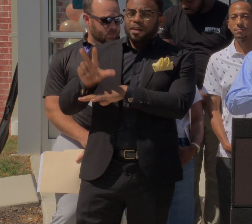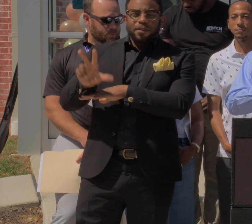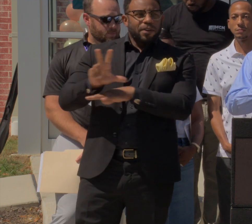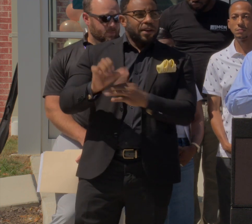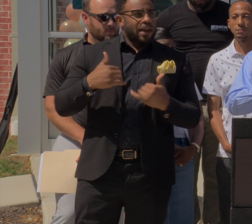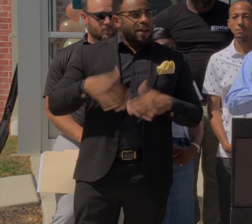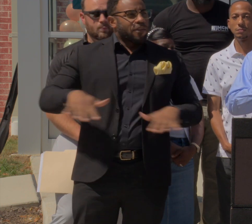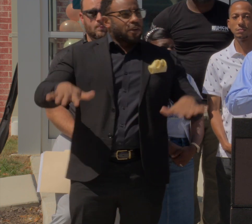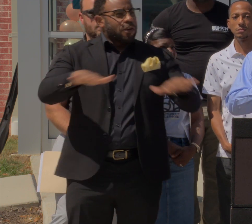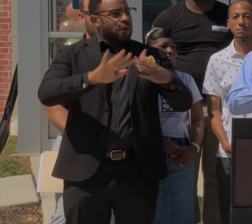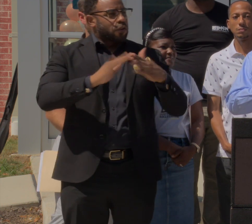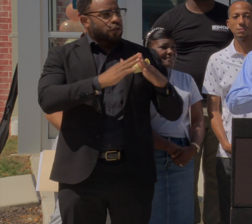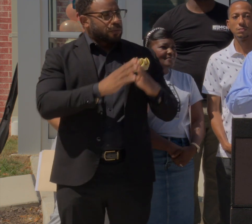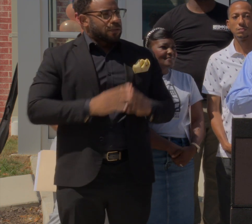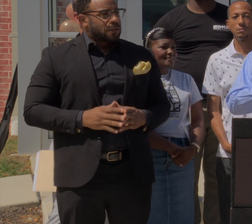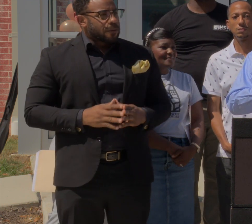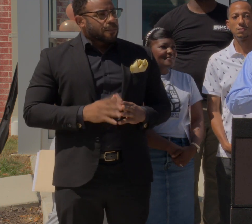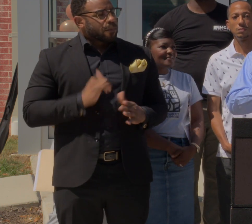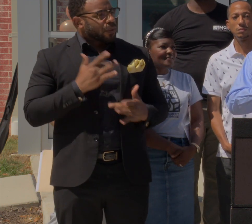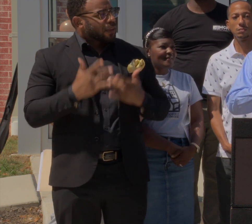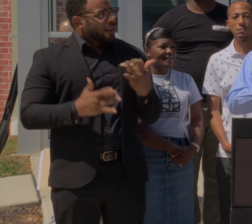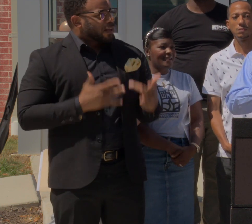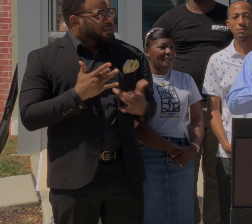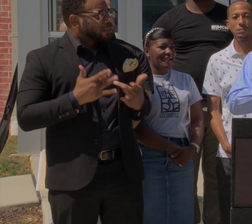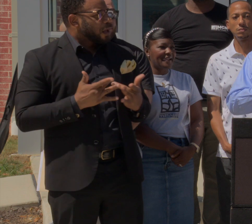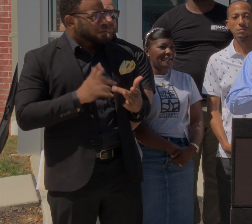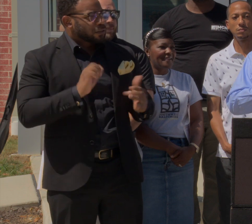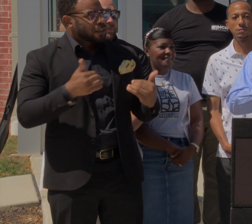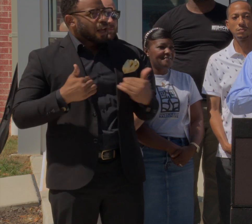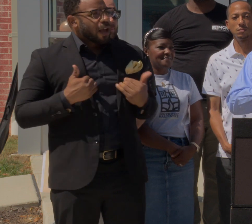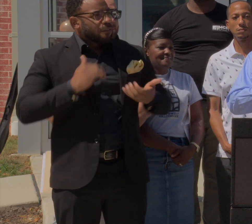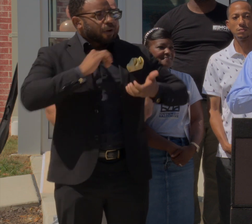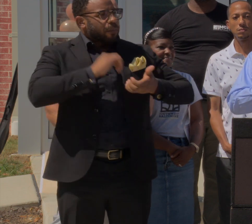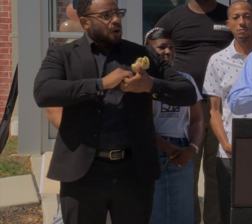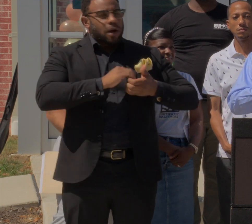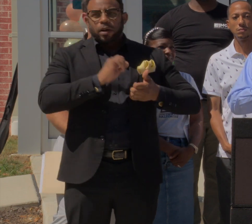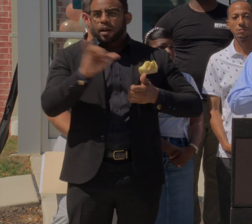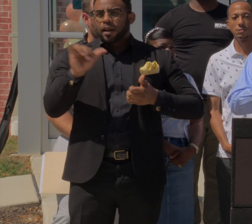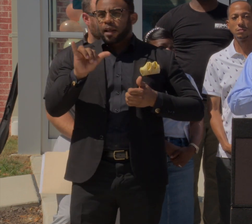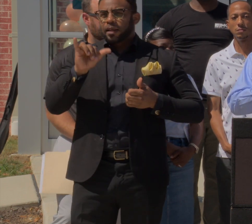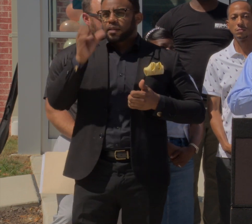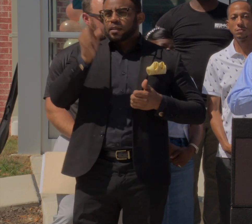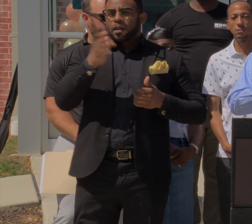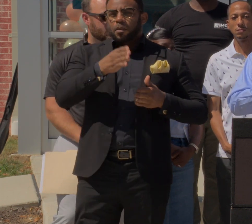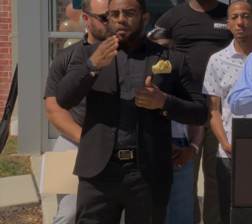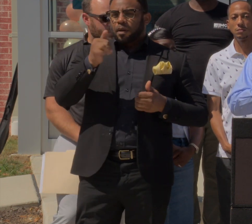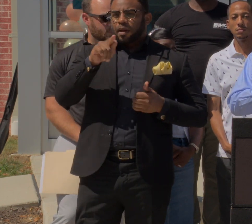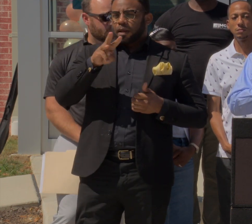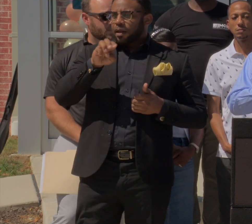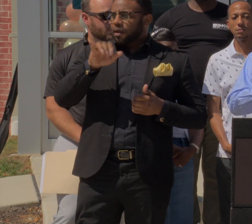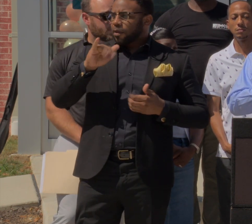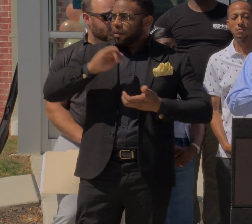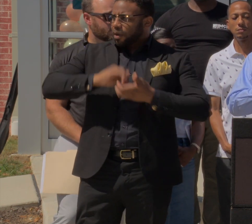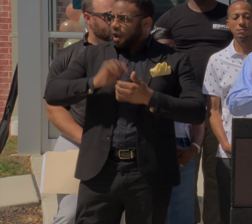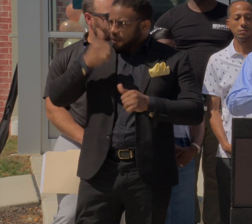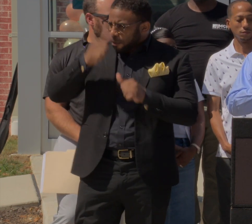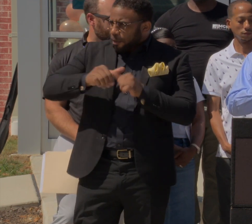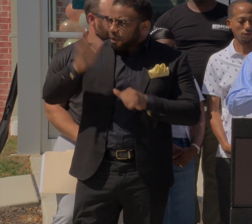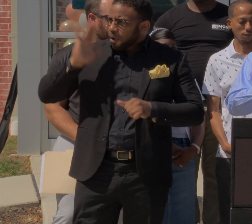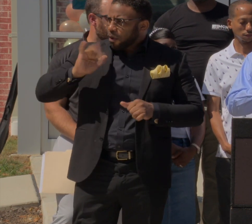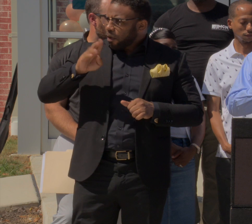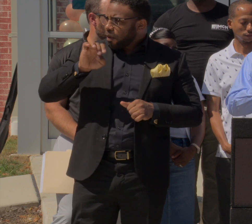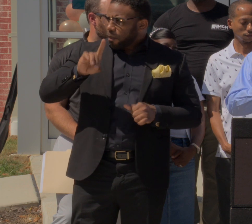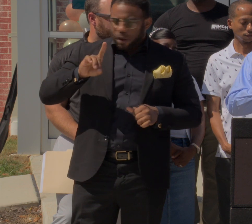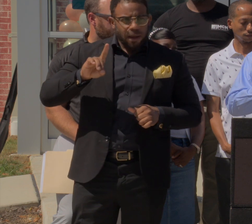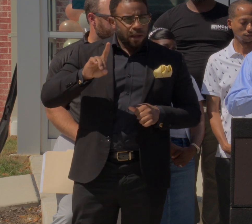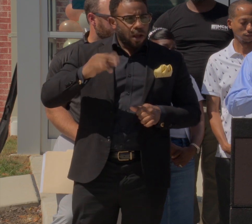are having on our communities. We're so excited to have a partner like South Baltimore Gateway Partnership. I remember when